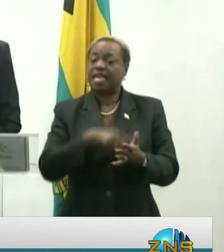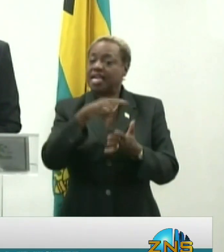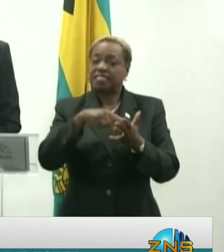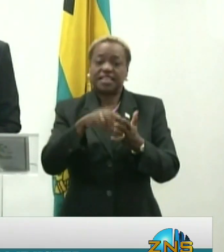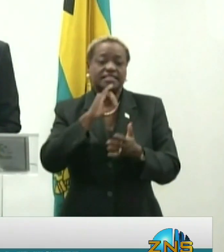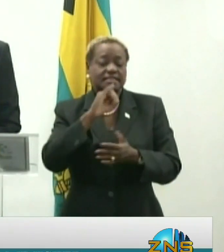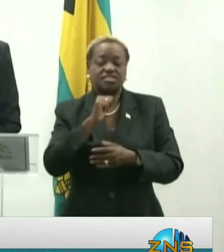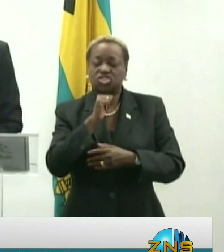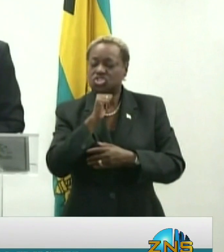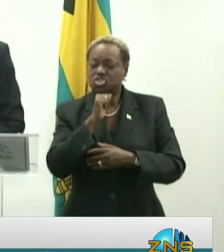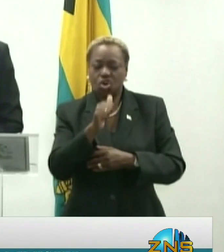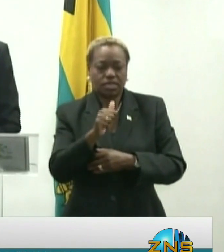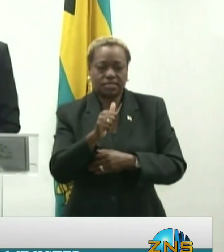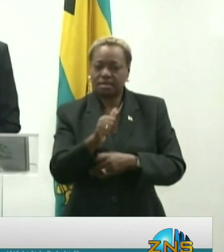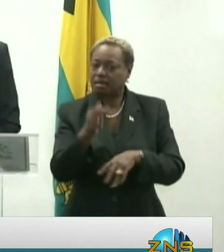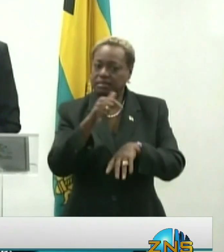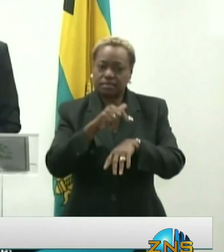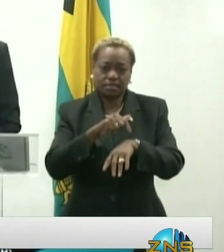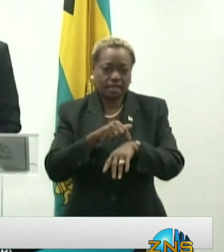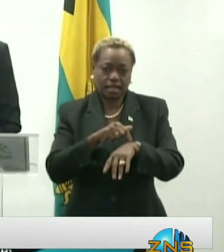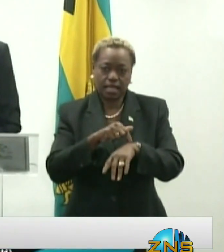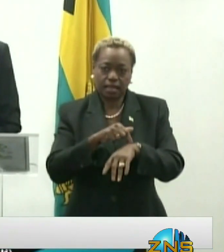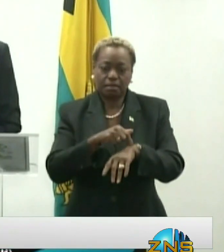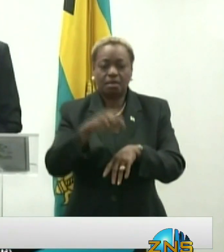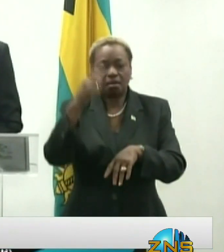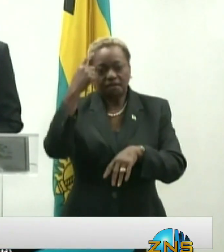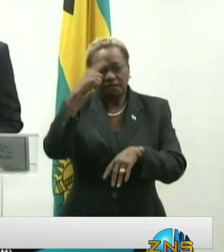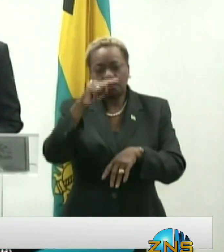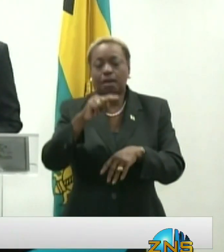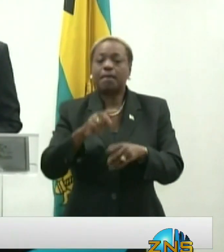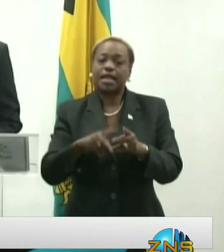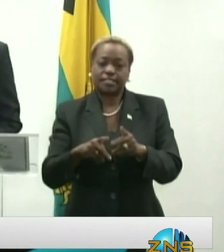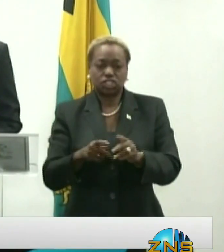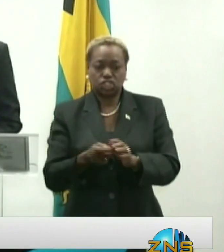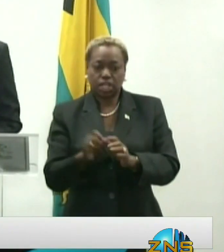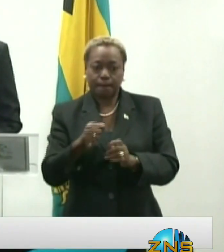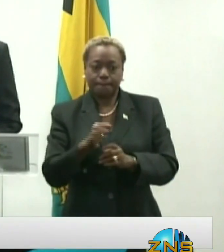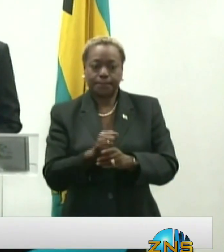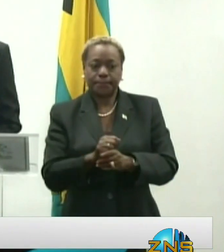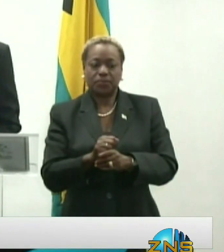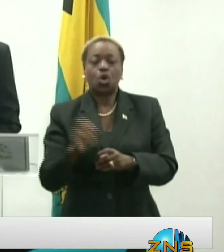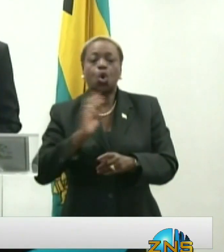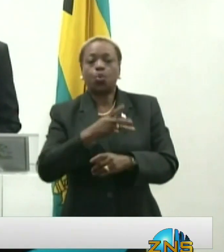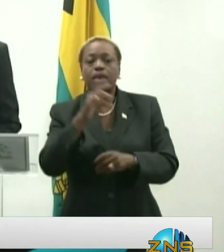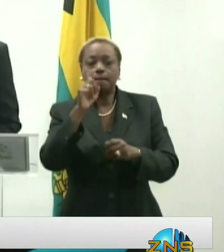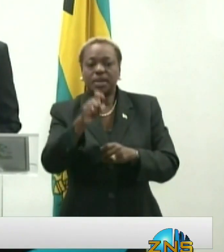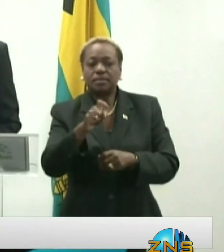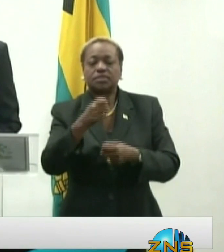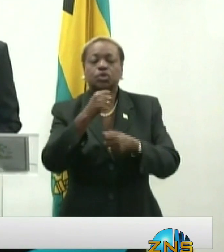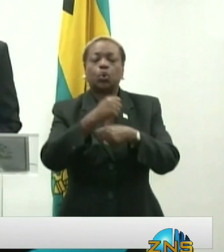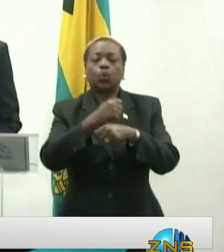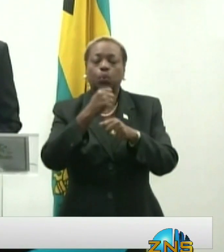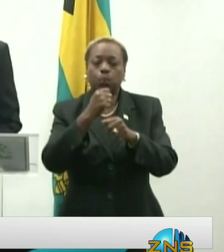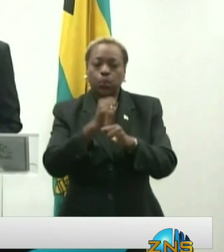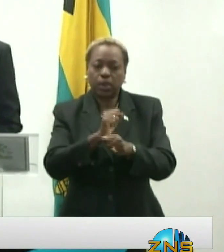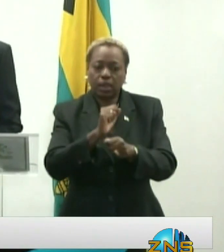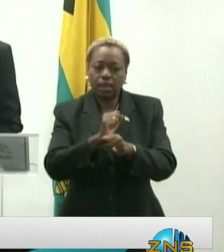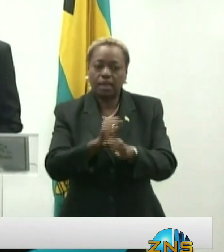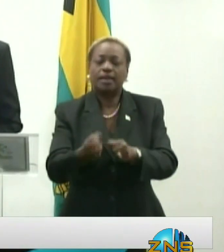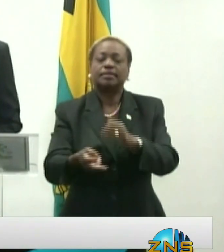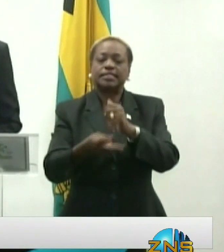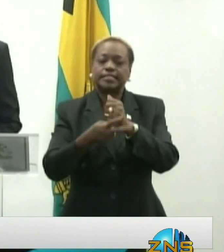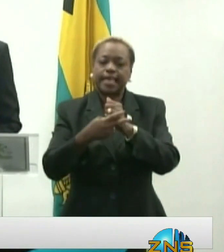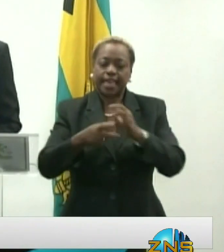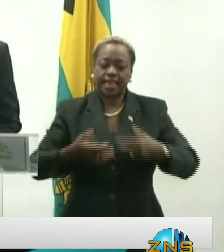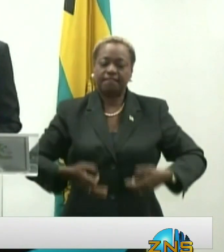This is not a time for partisanship. We must work to